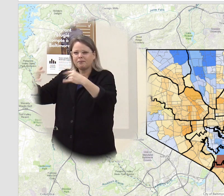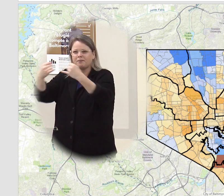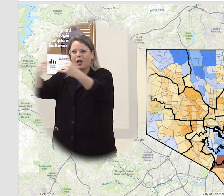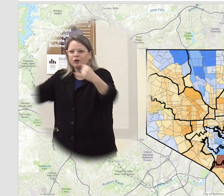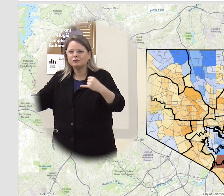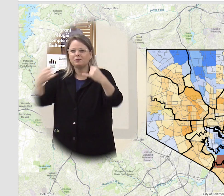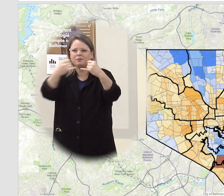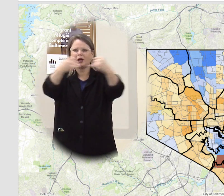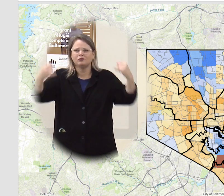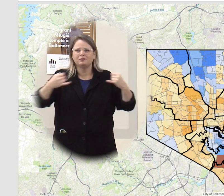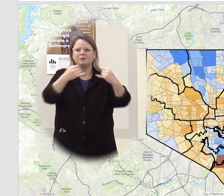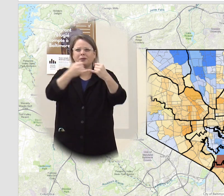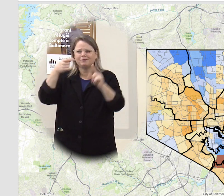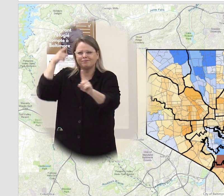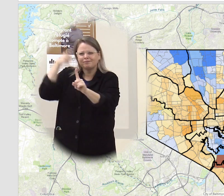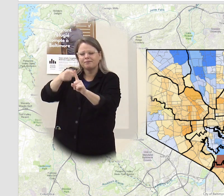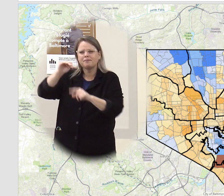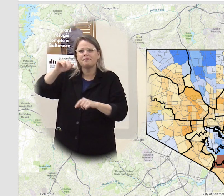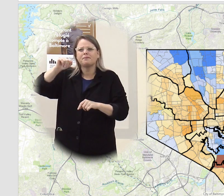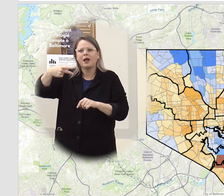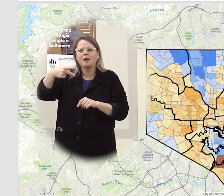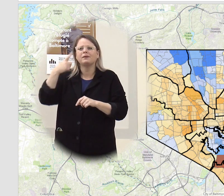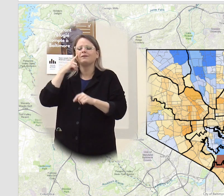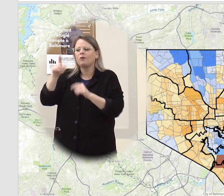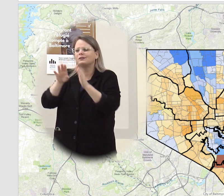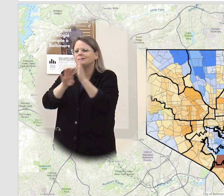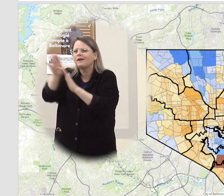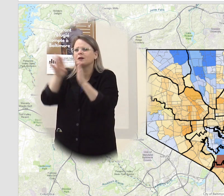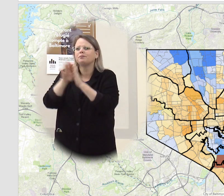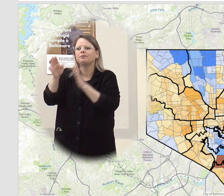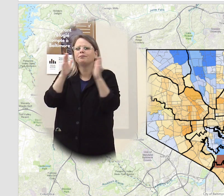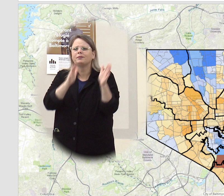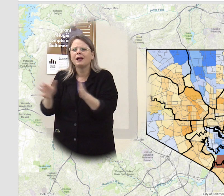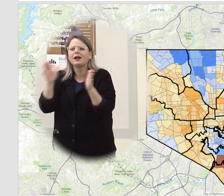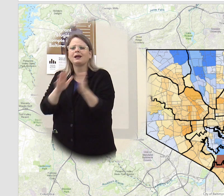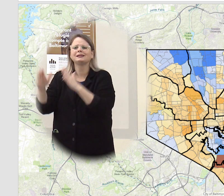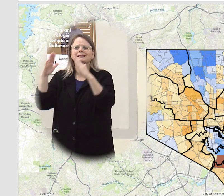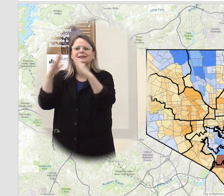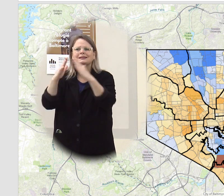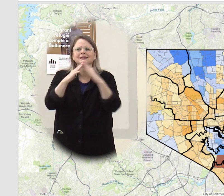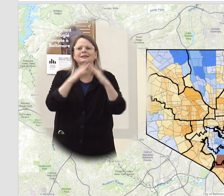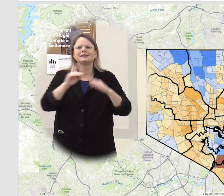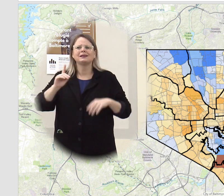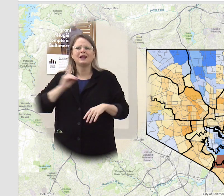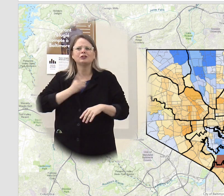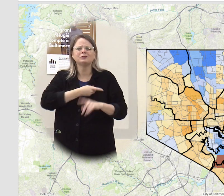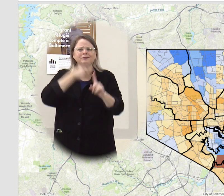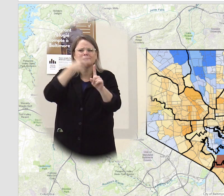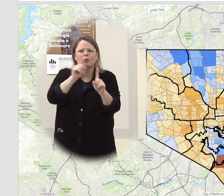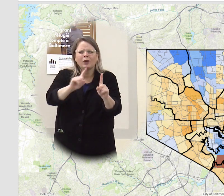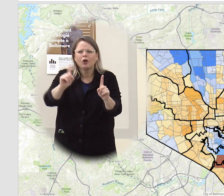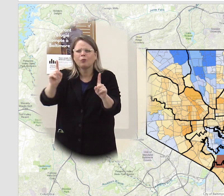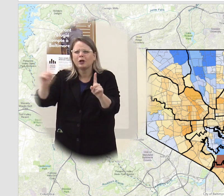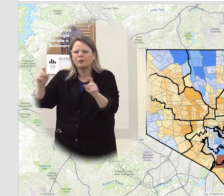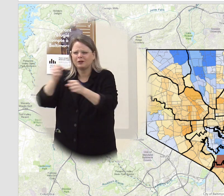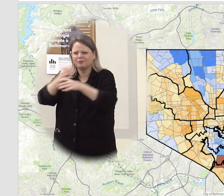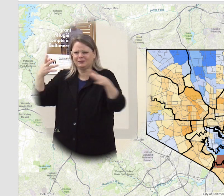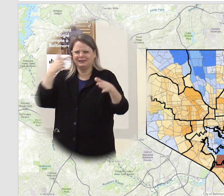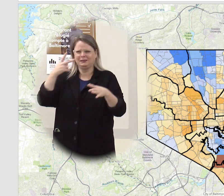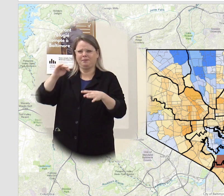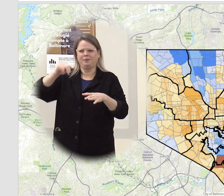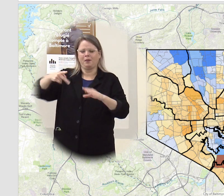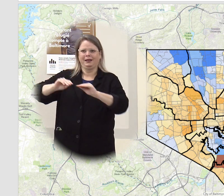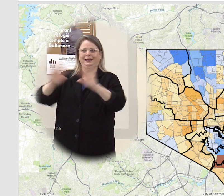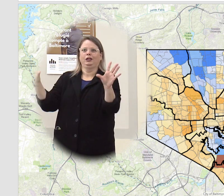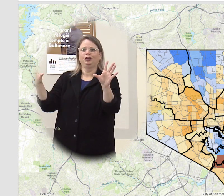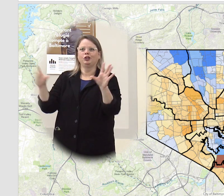districts, council districts, neighborhoods, and legislative districts. Users can also input an address